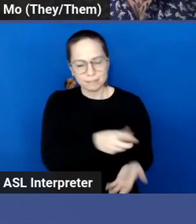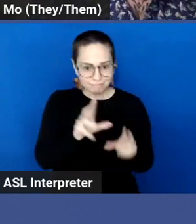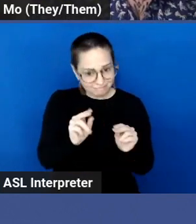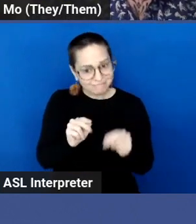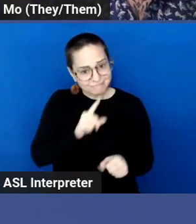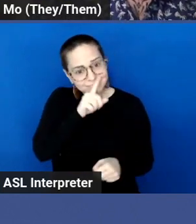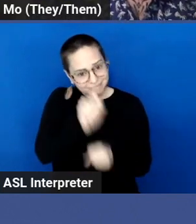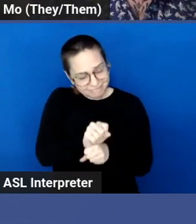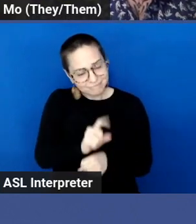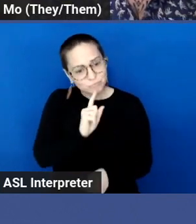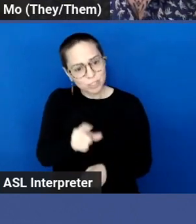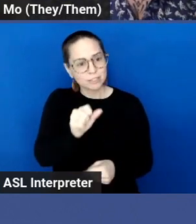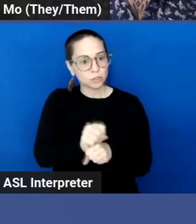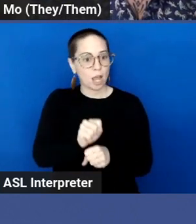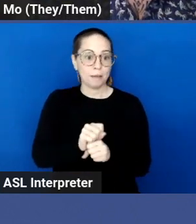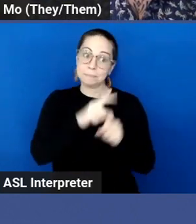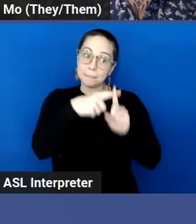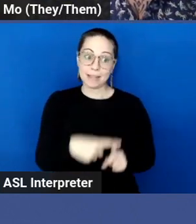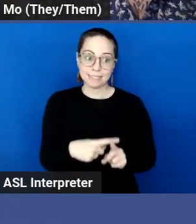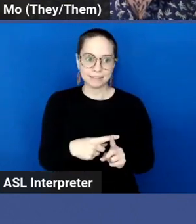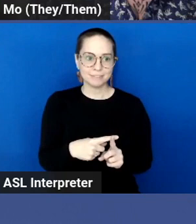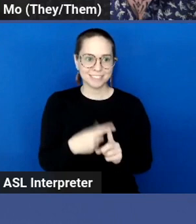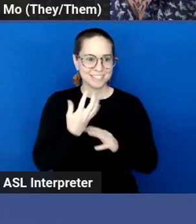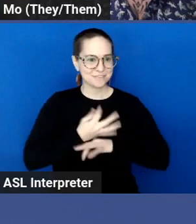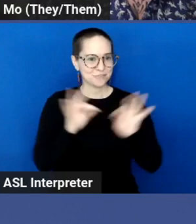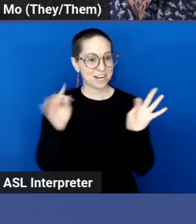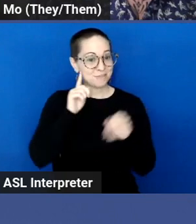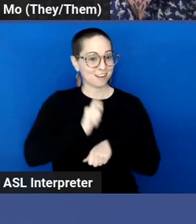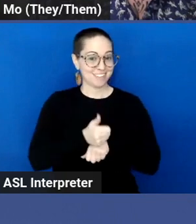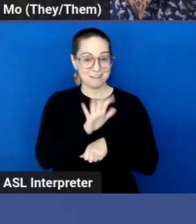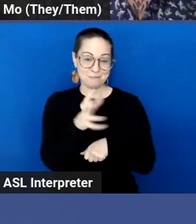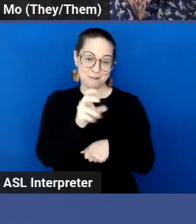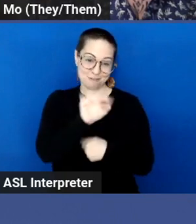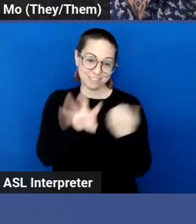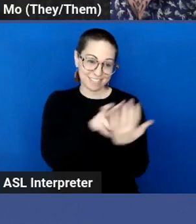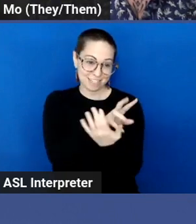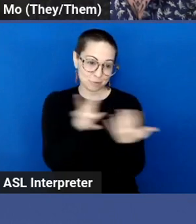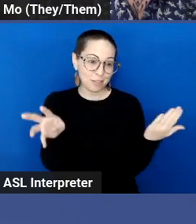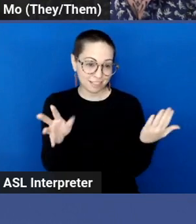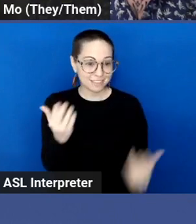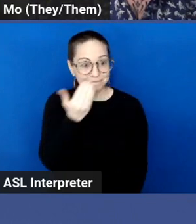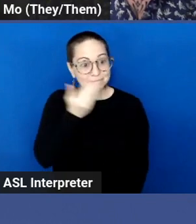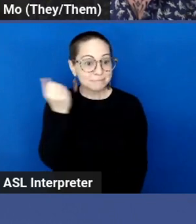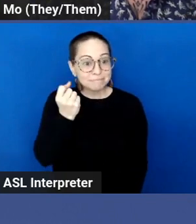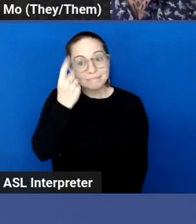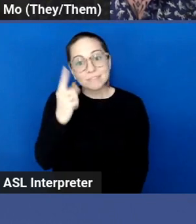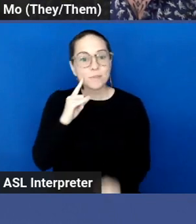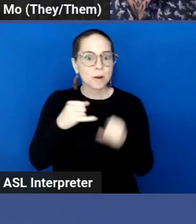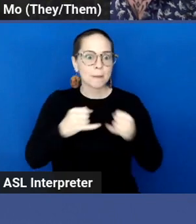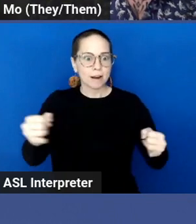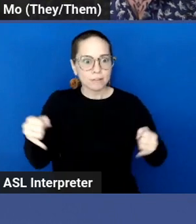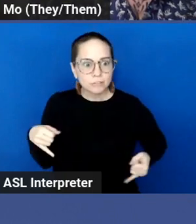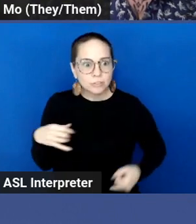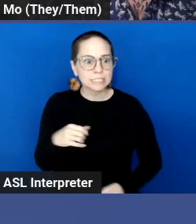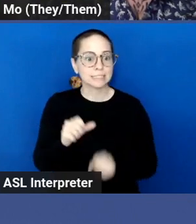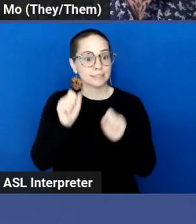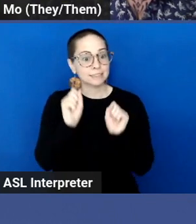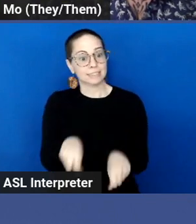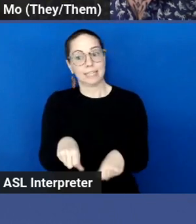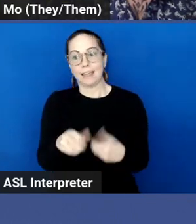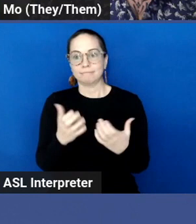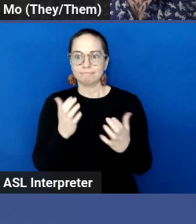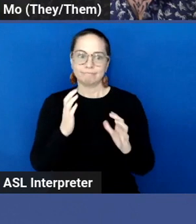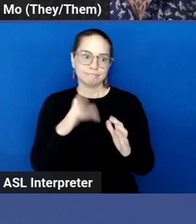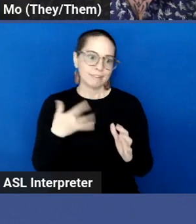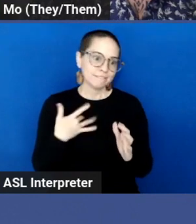As for the positives, it gives you a freedom to set your own schedule. It gives you a better understanding of boundaries. It can give you a sense of